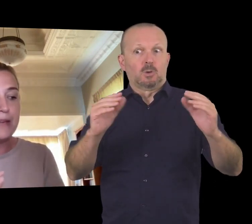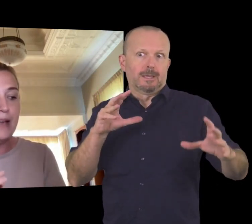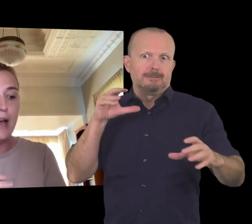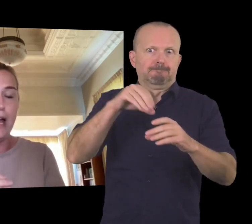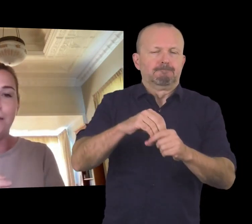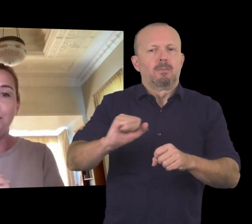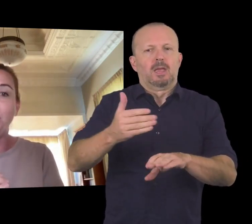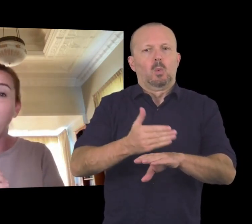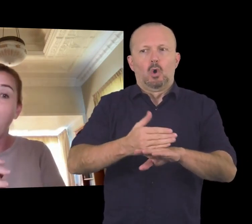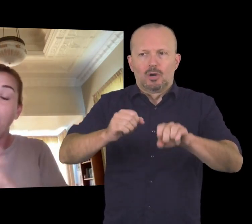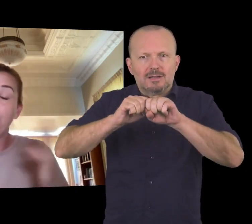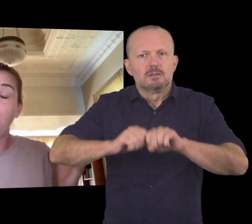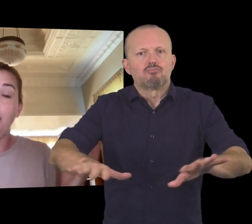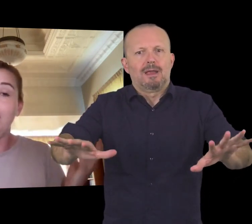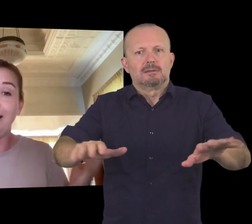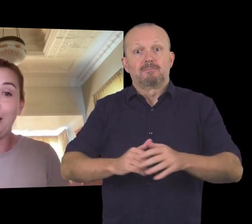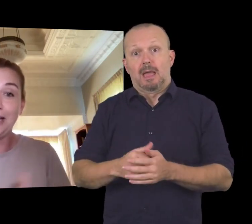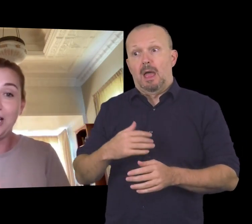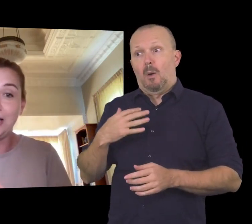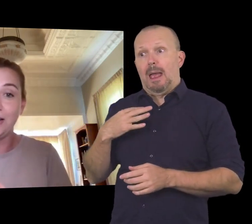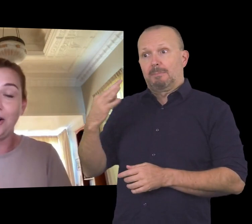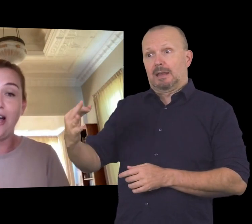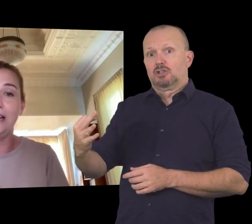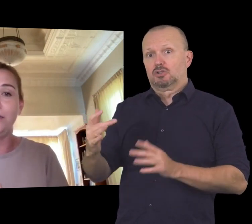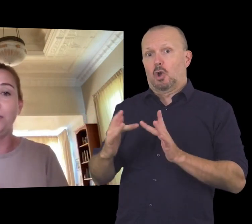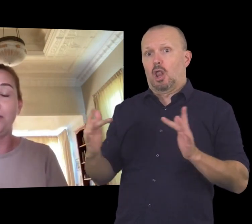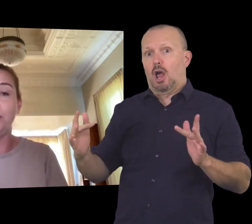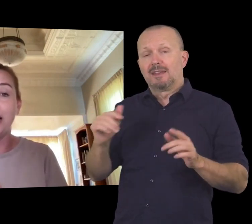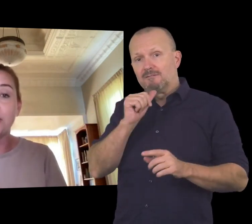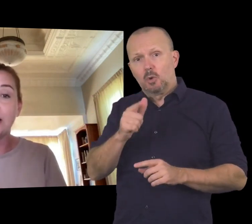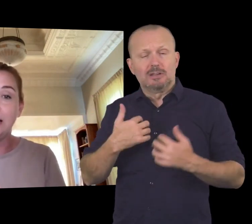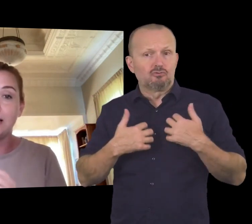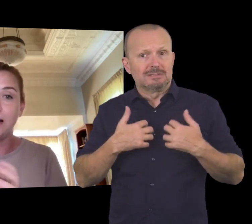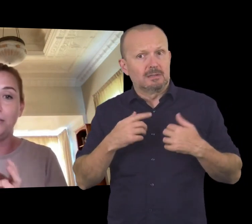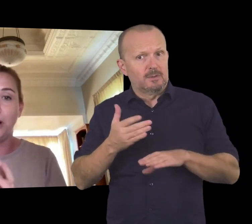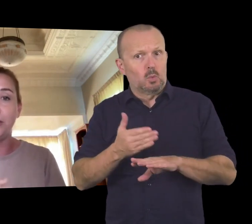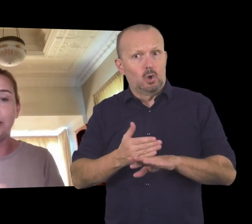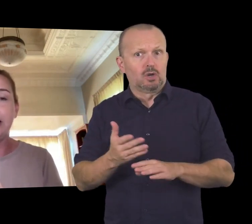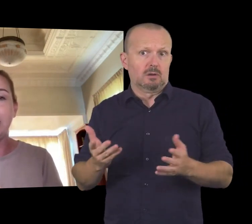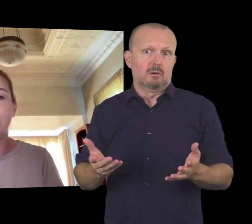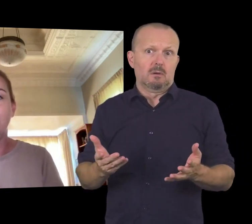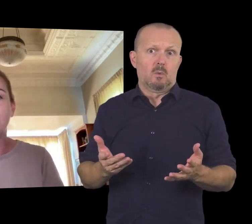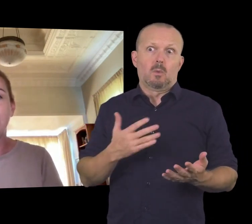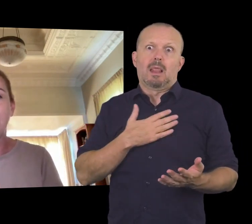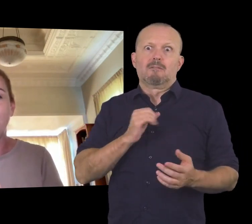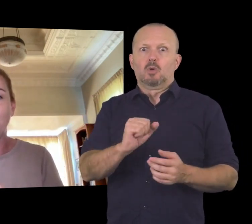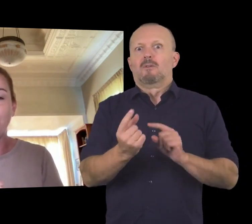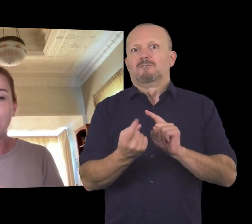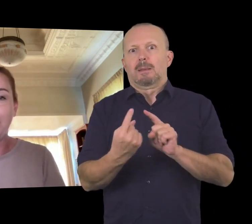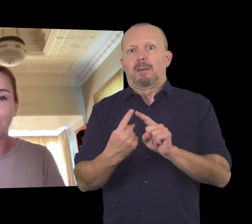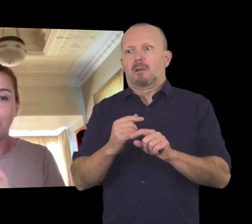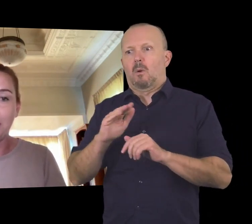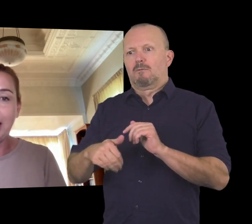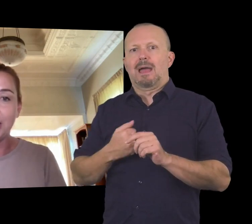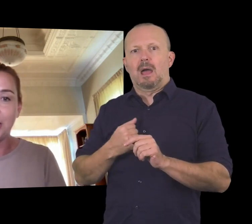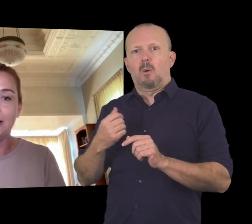mahi. Well, our application is online. If you are interested in this kind of work, we'd really love your